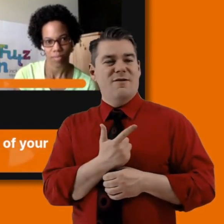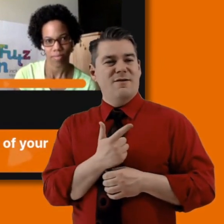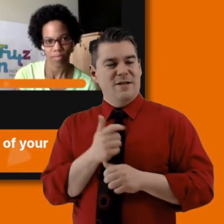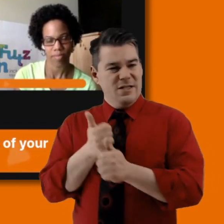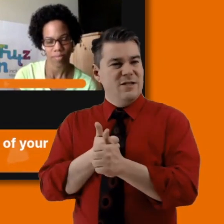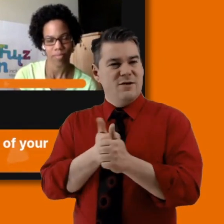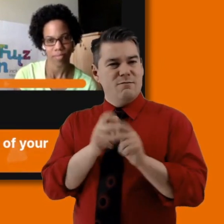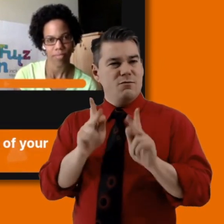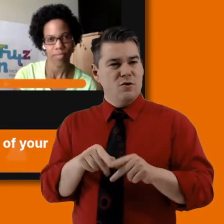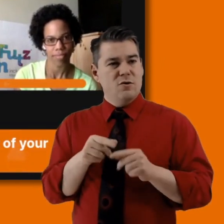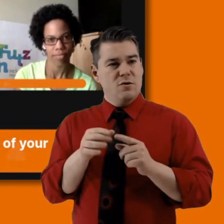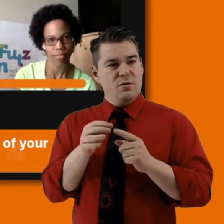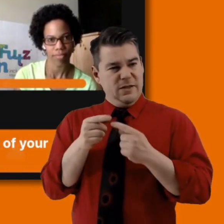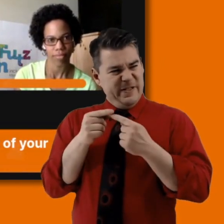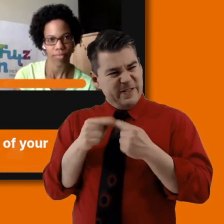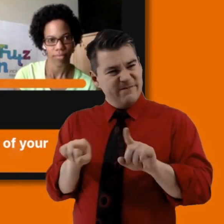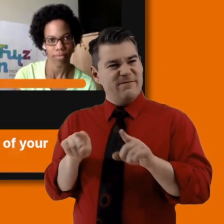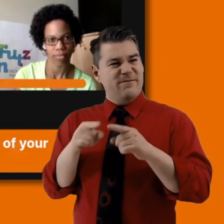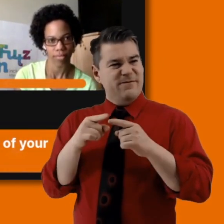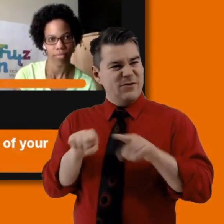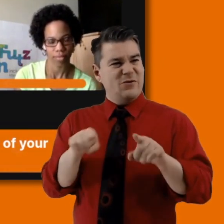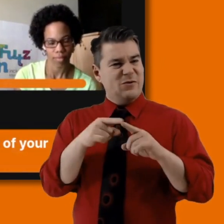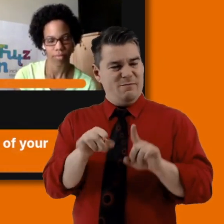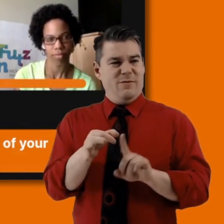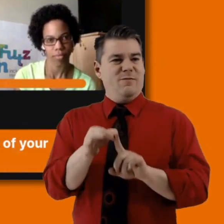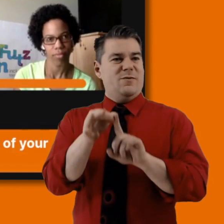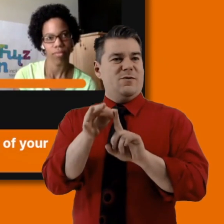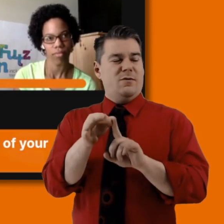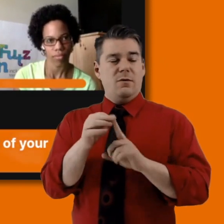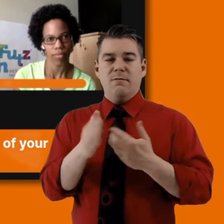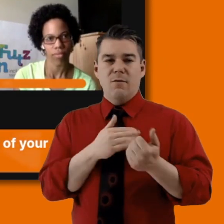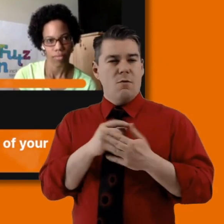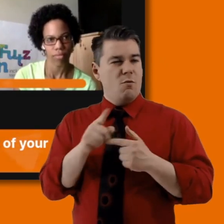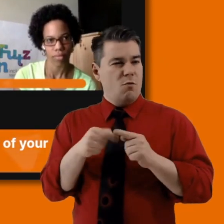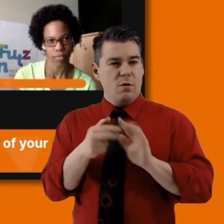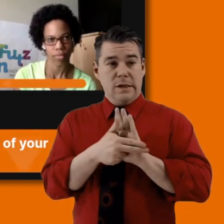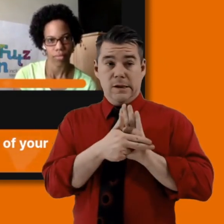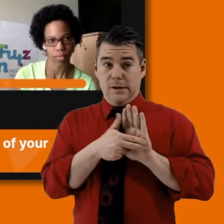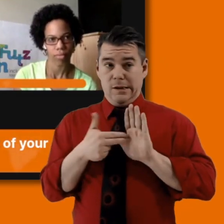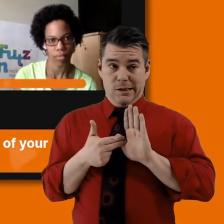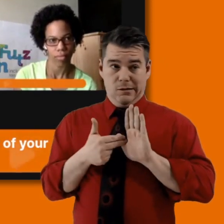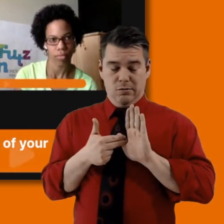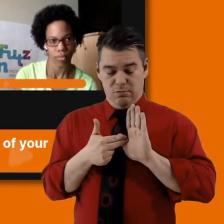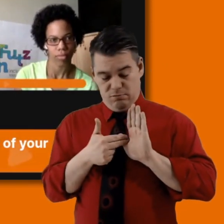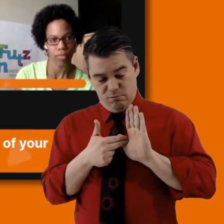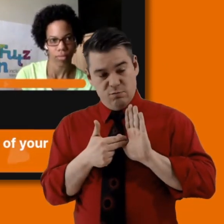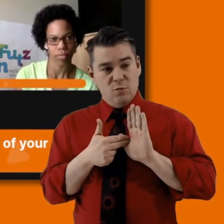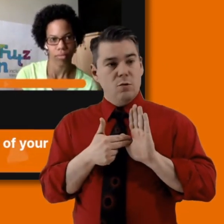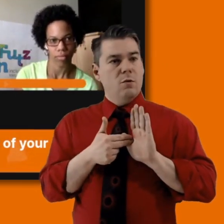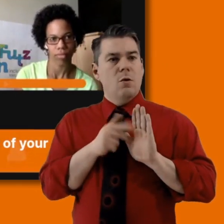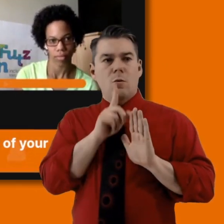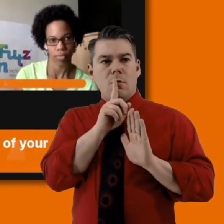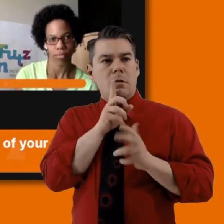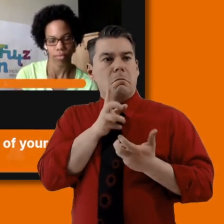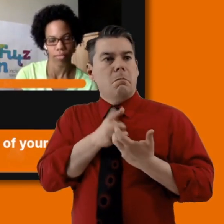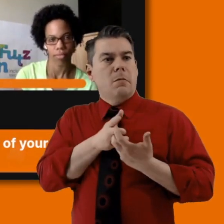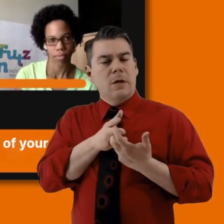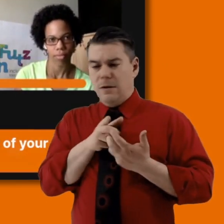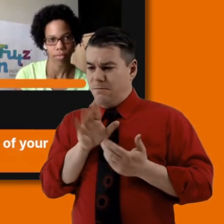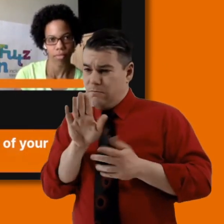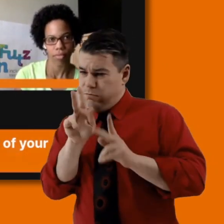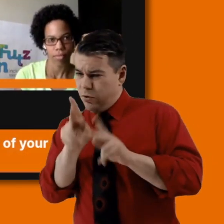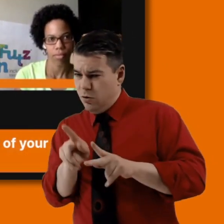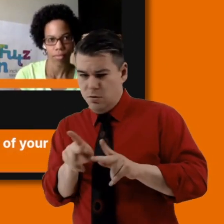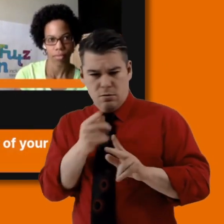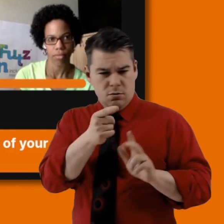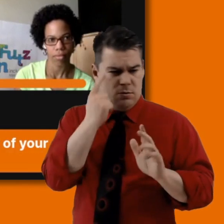unbelievably unique, and that even when you get a diagnosis, that diagnosis is so unique to that person